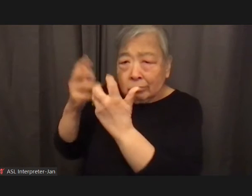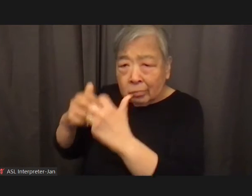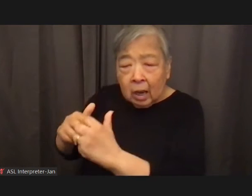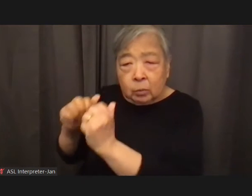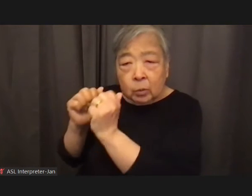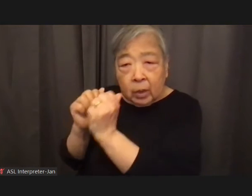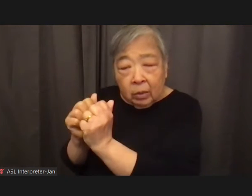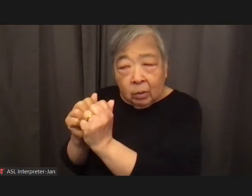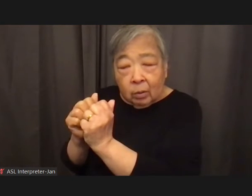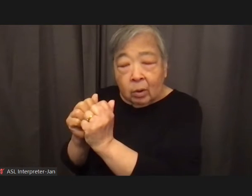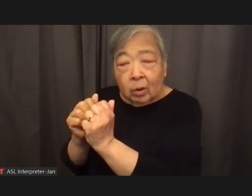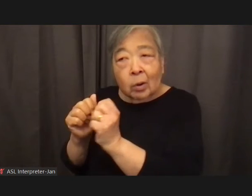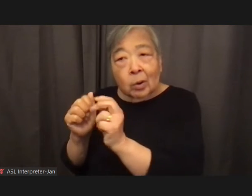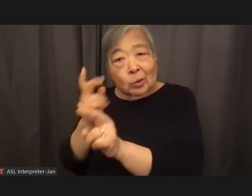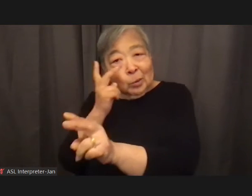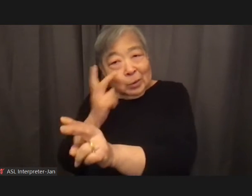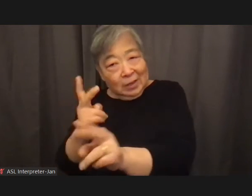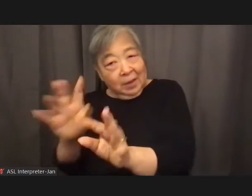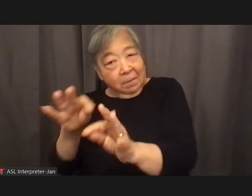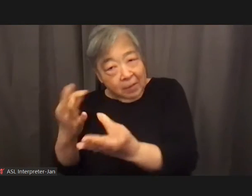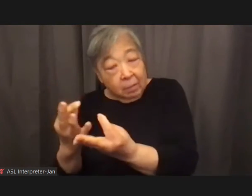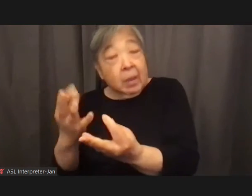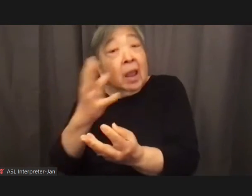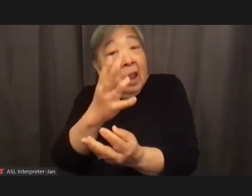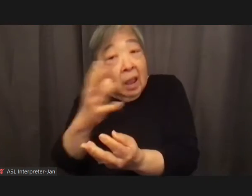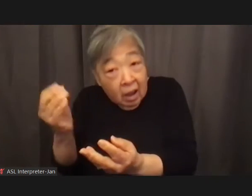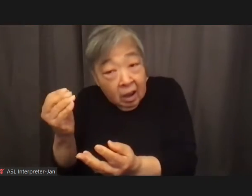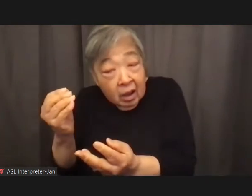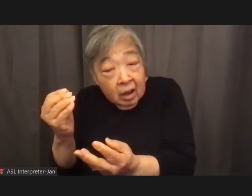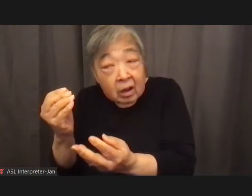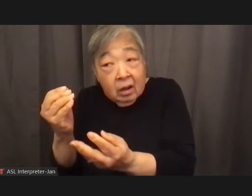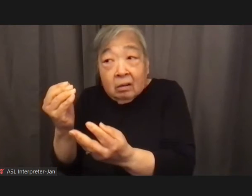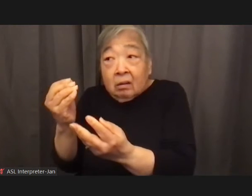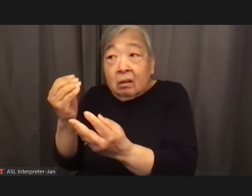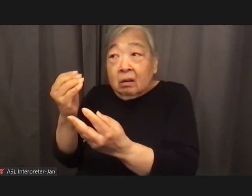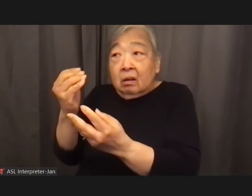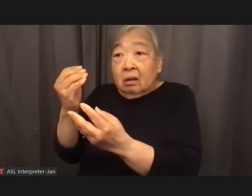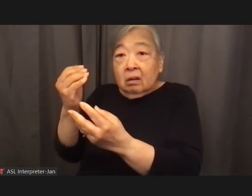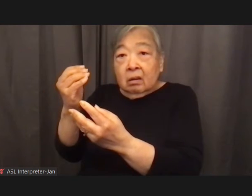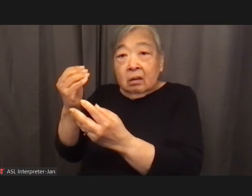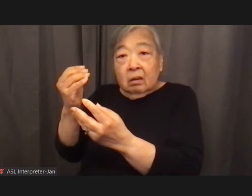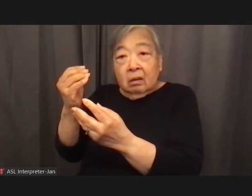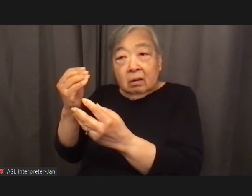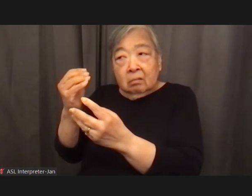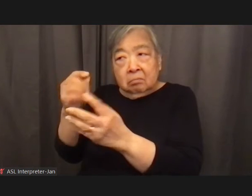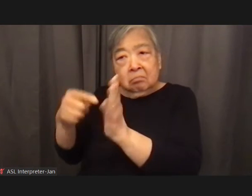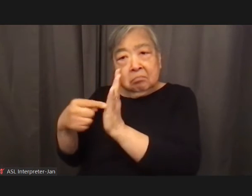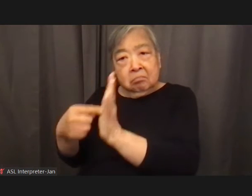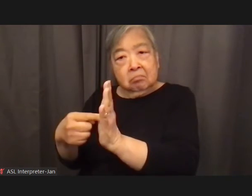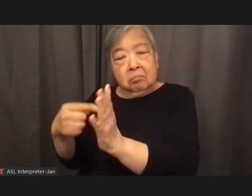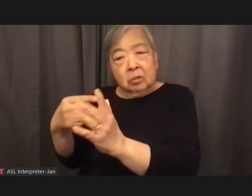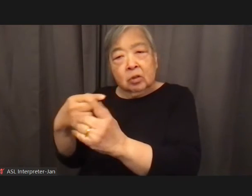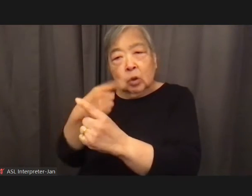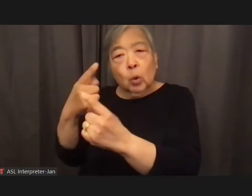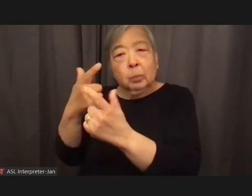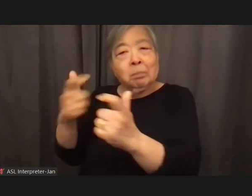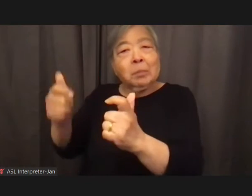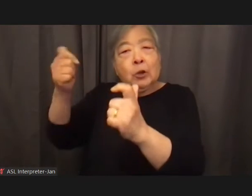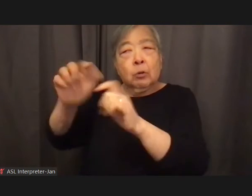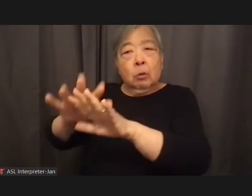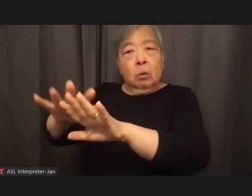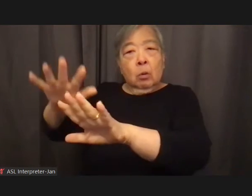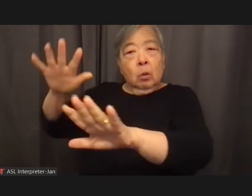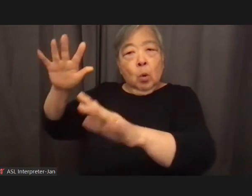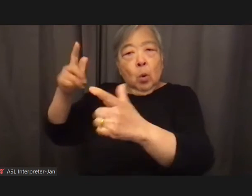the family and created for a bigger, wider story. And in between came the others that all